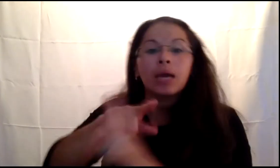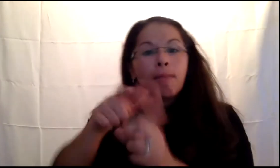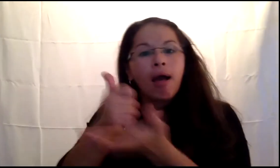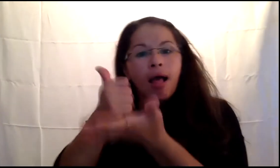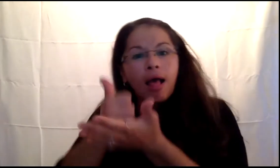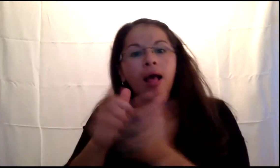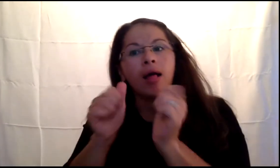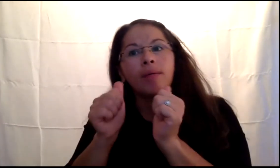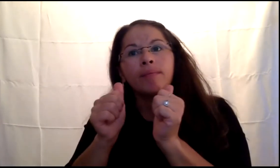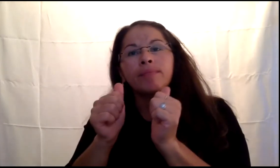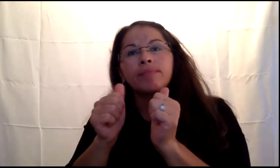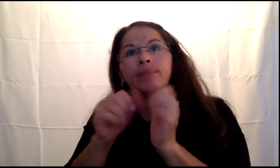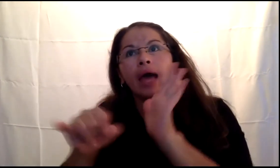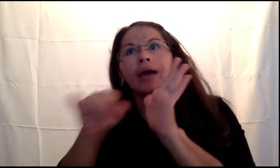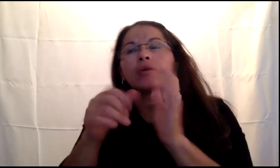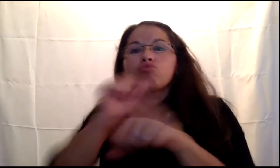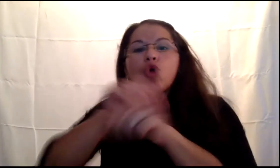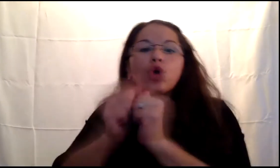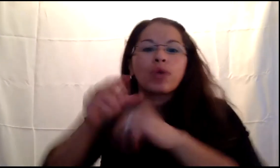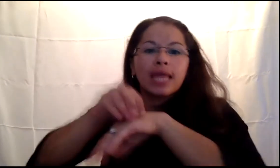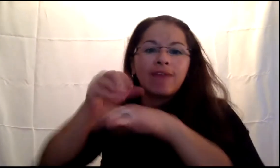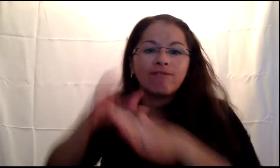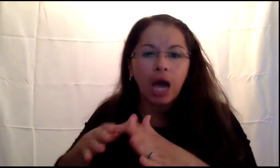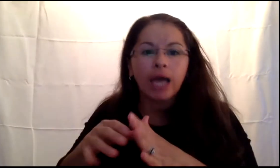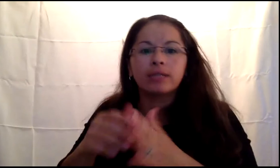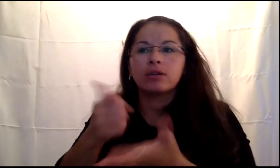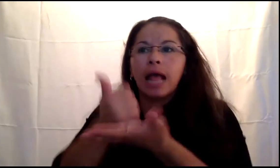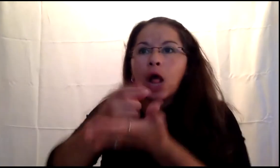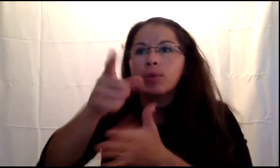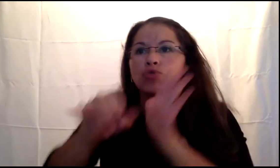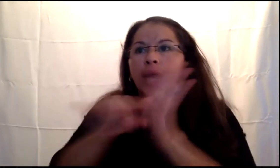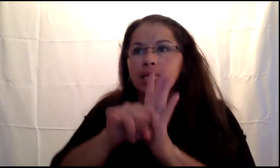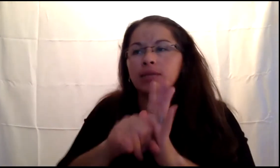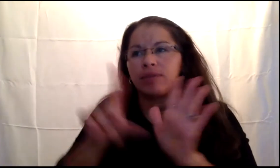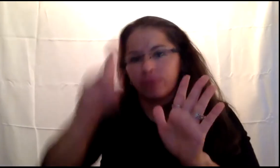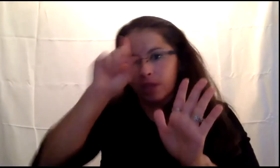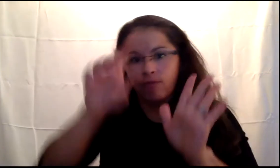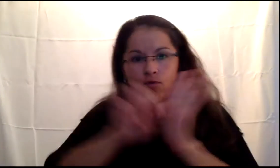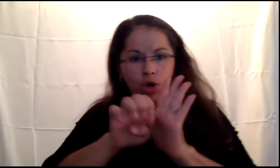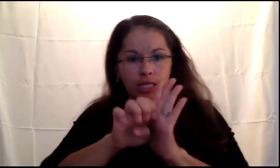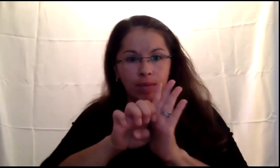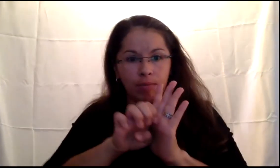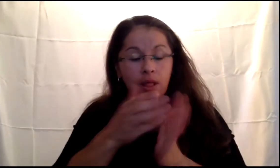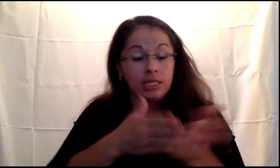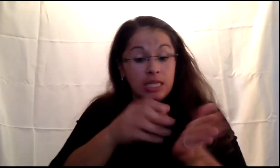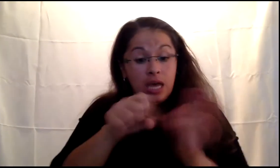for instance, in some states, you might not be able to sit for the licensing exam for